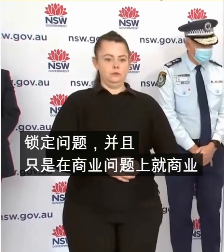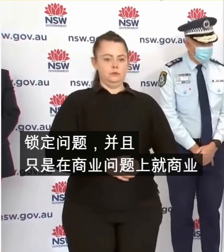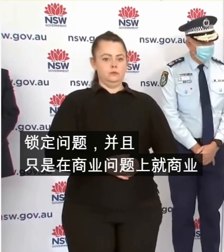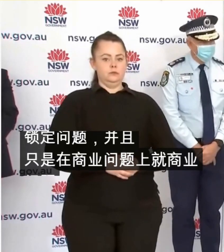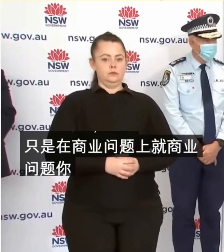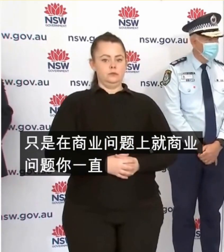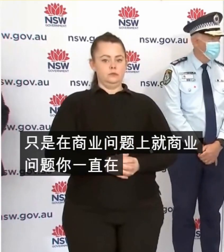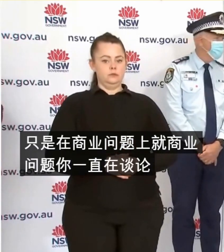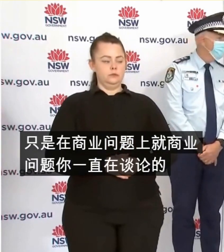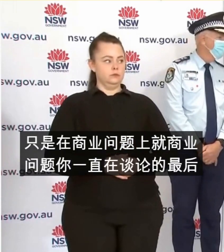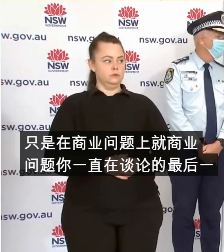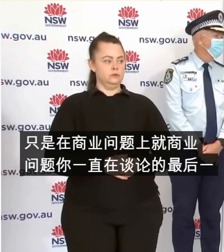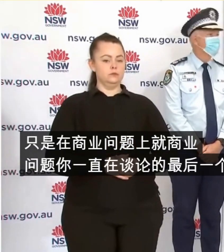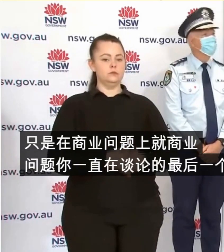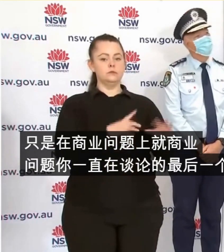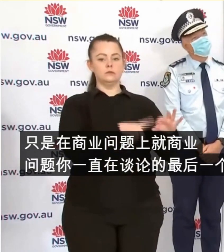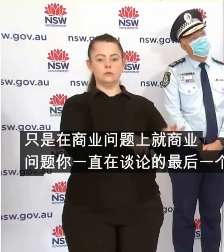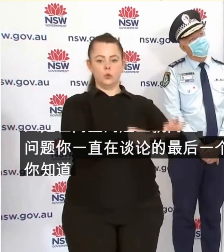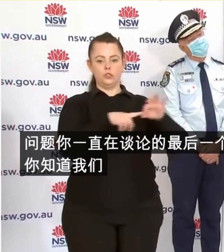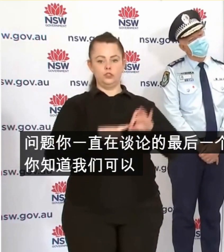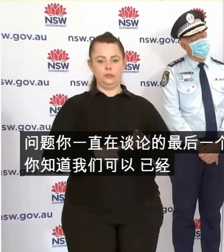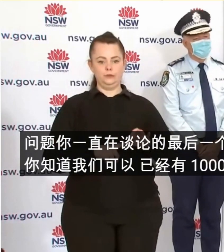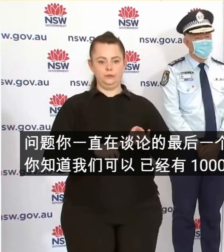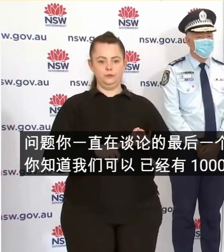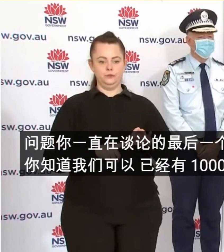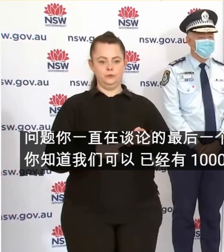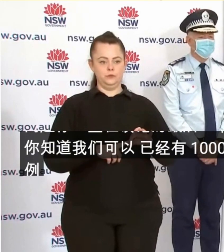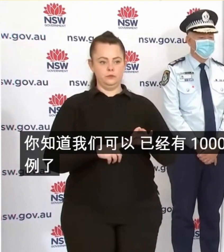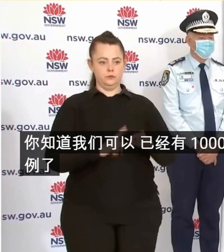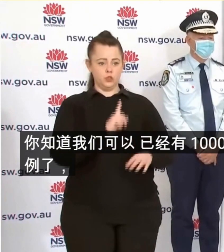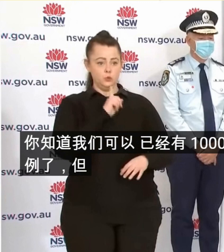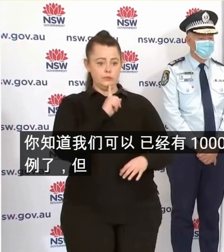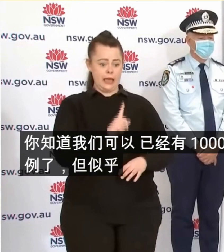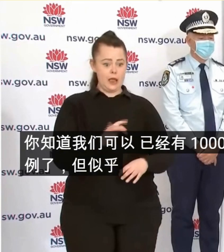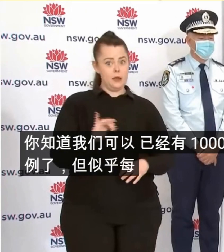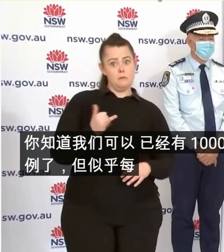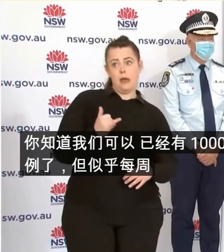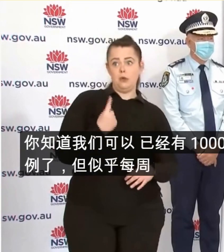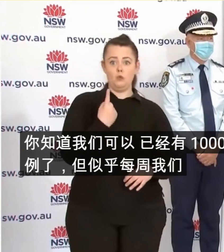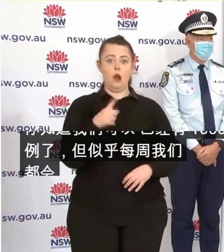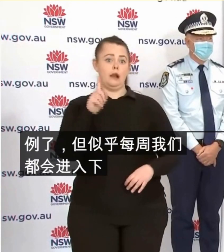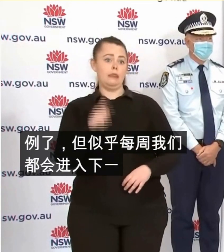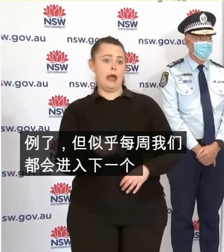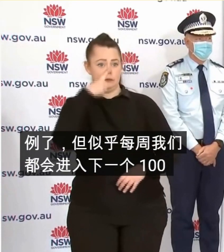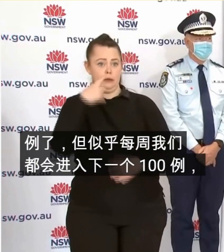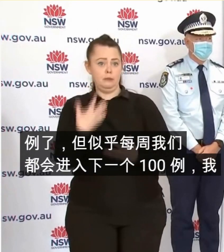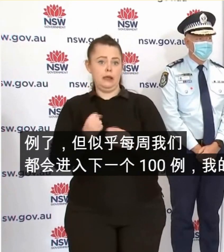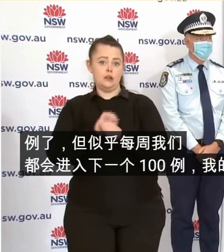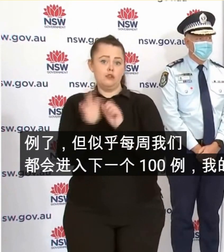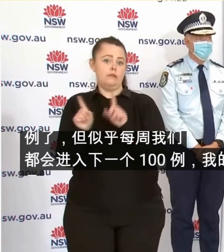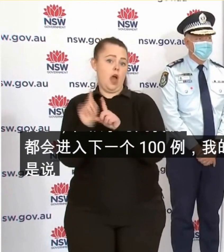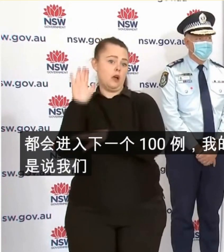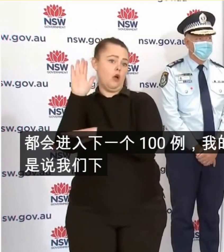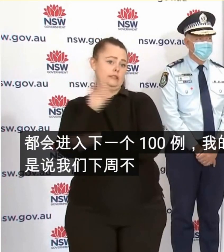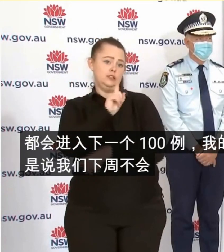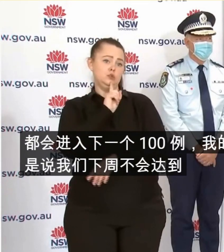Last question. Last question. You keep talking about, you know, we could have had 1,000 cases, but every week, seemingly, we're going up into the